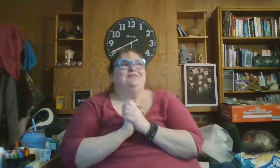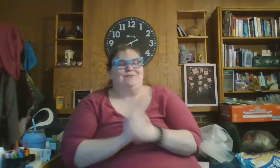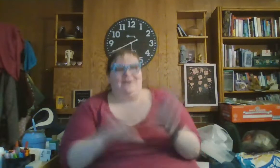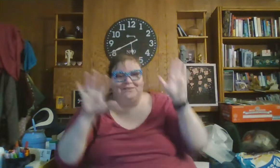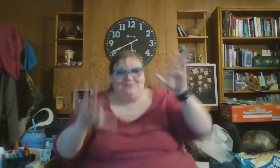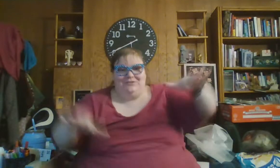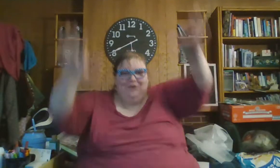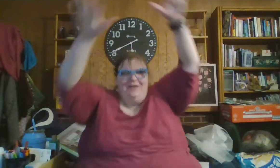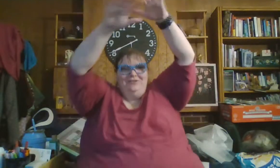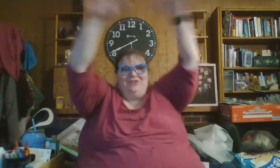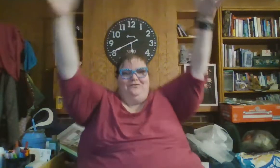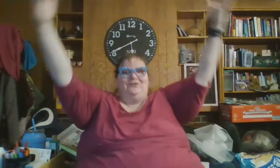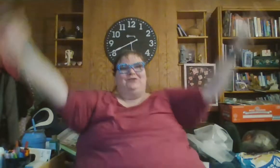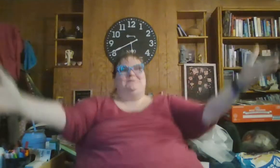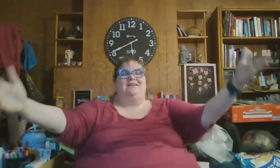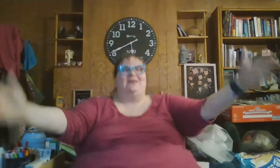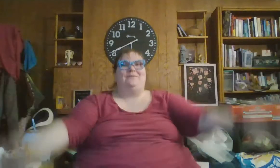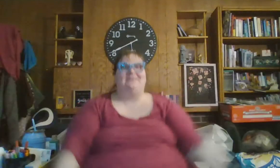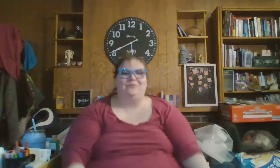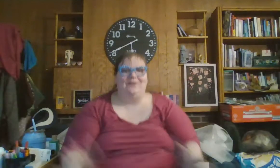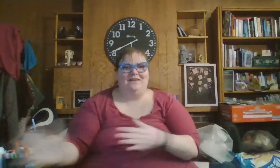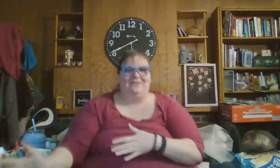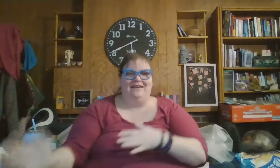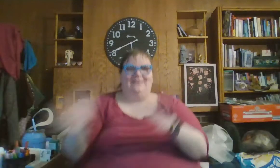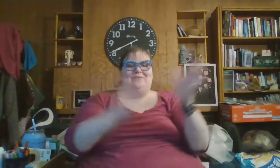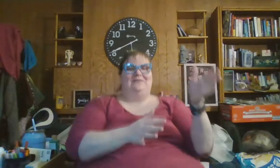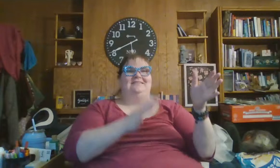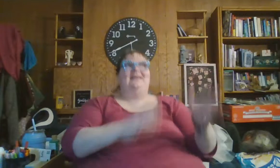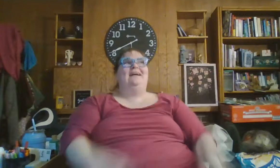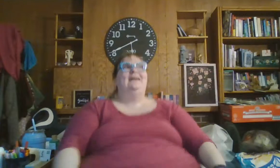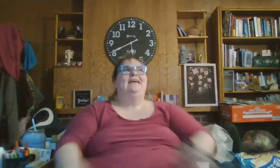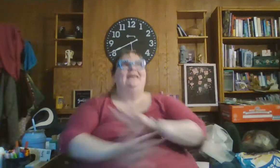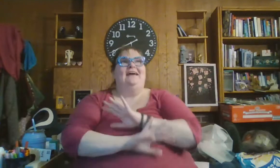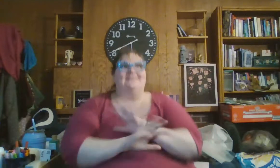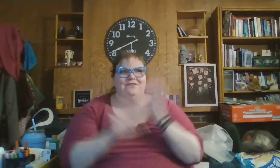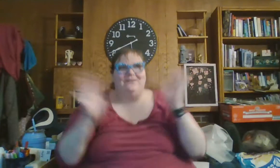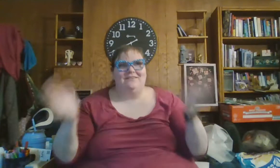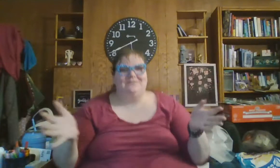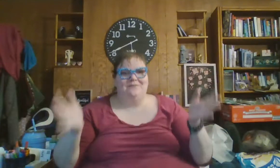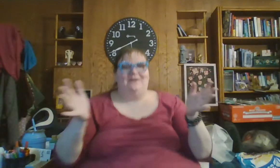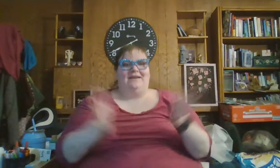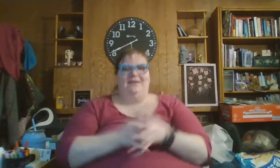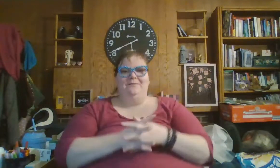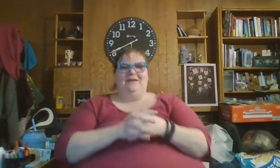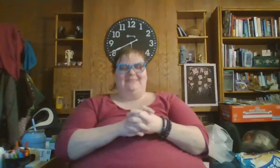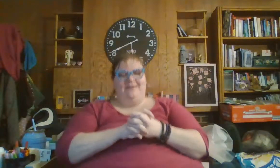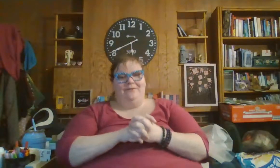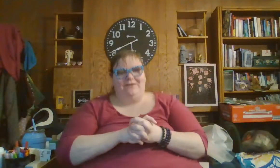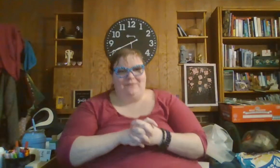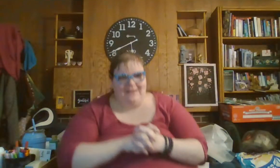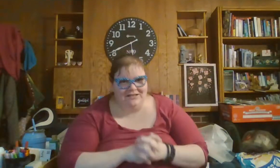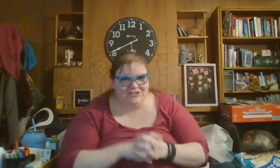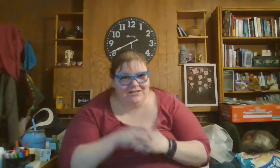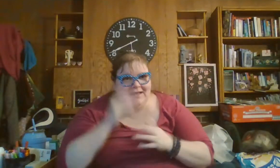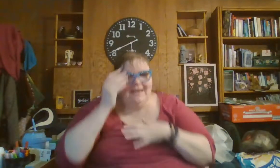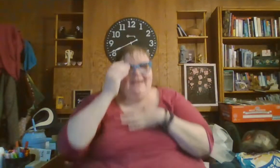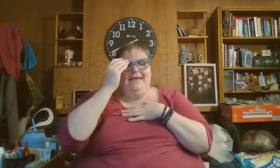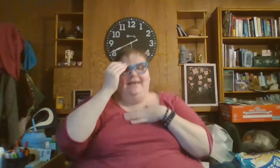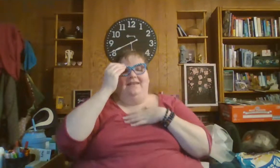got those 2 shelf cubes set up. I did one the other day and then one today. And so I've got those on my table in my kitchen. And